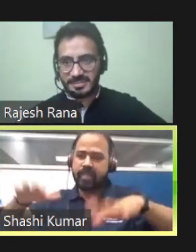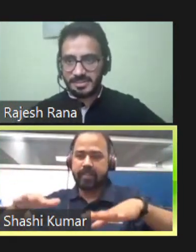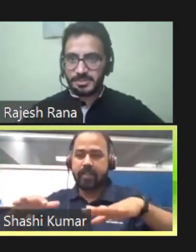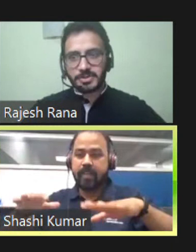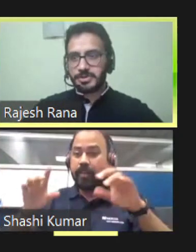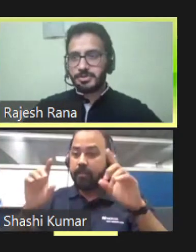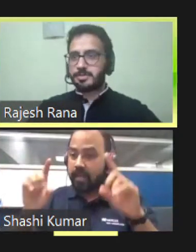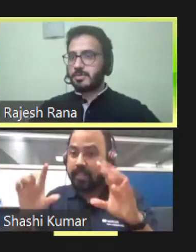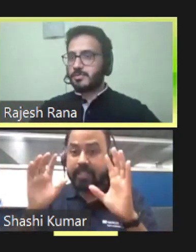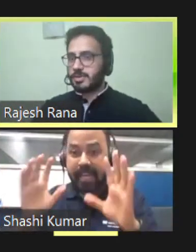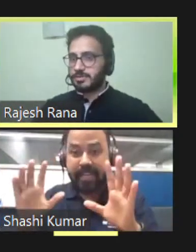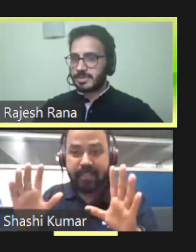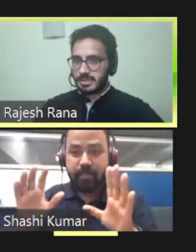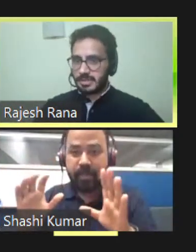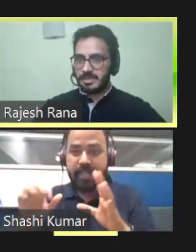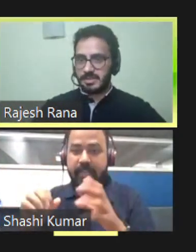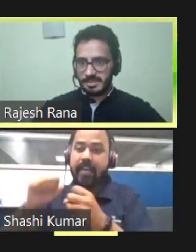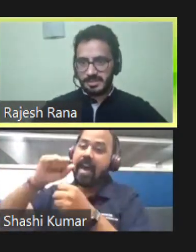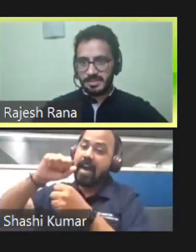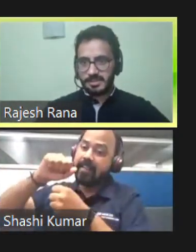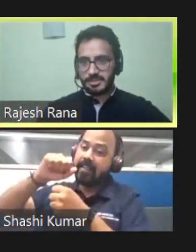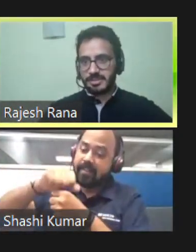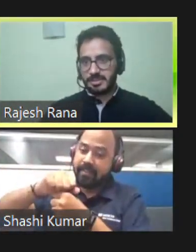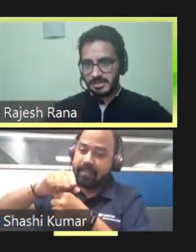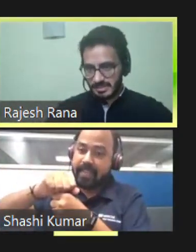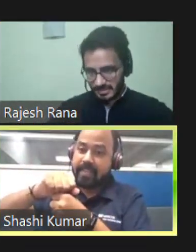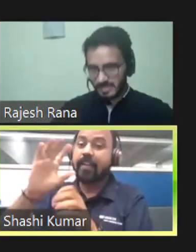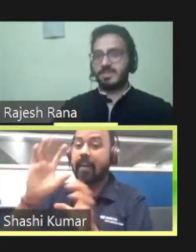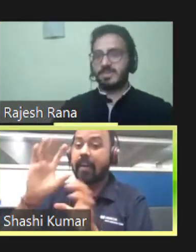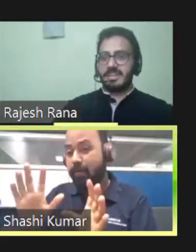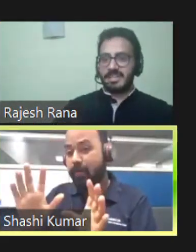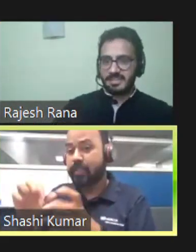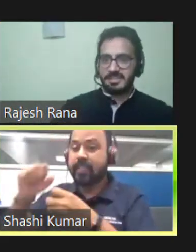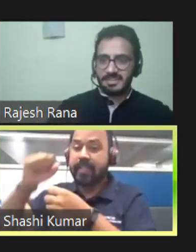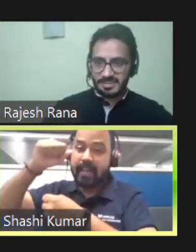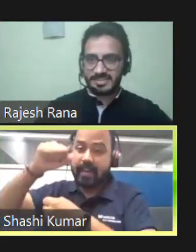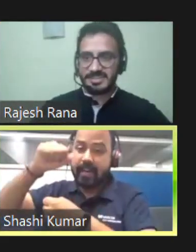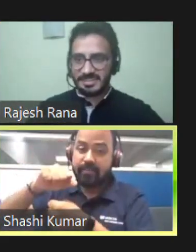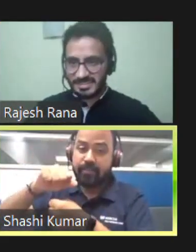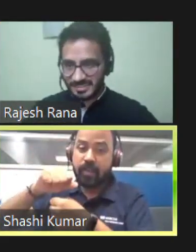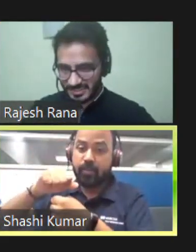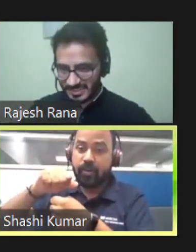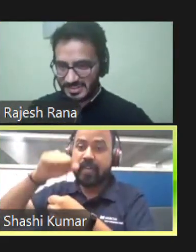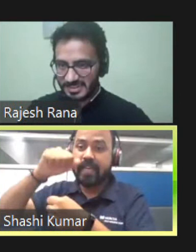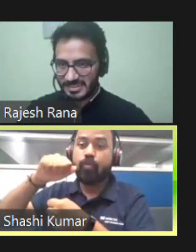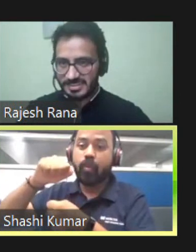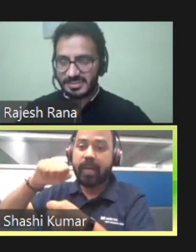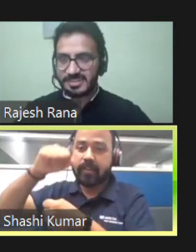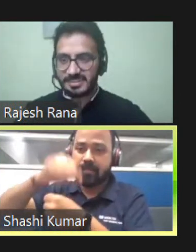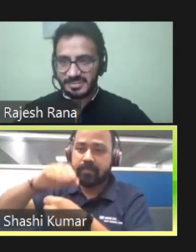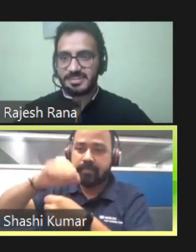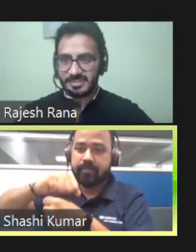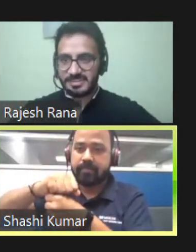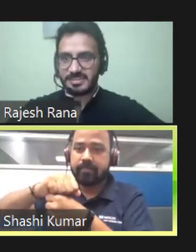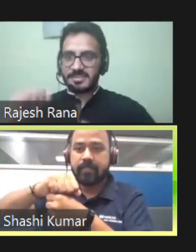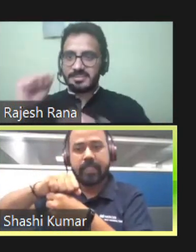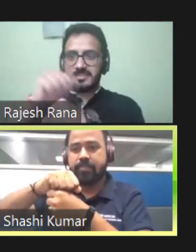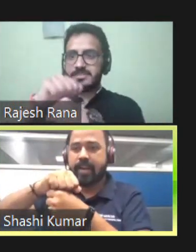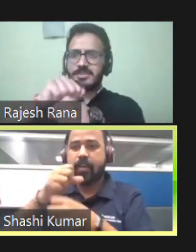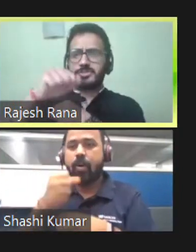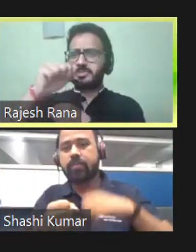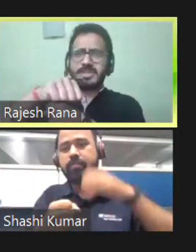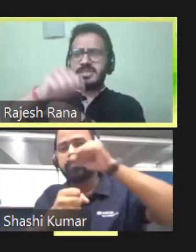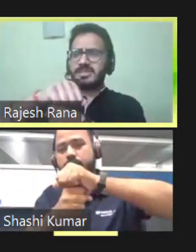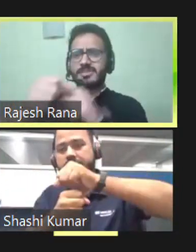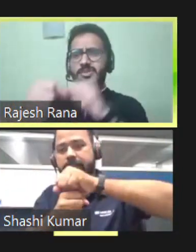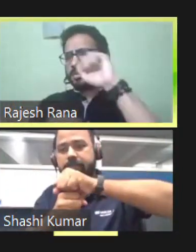one of them. So you But sign want is to say? important. Either, yes, I Okay, want to say that either if you are working like work, it's fine,